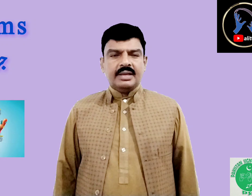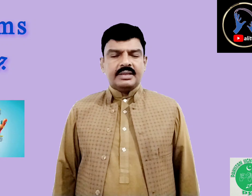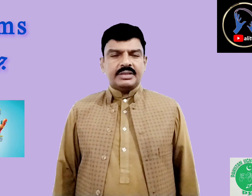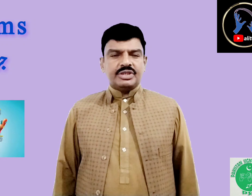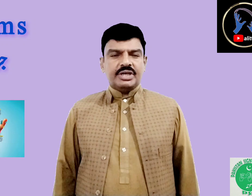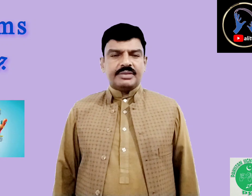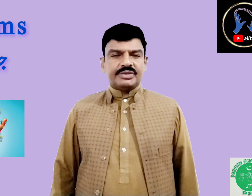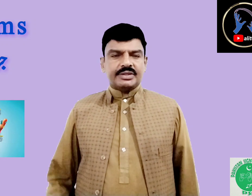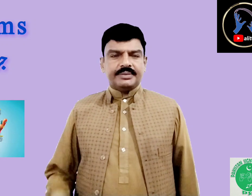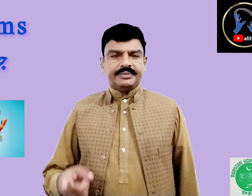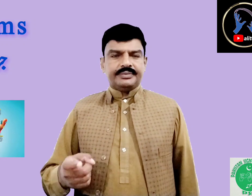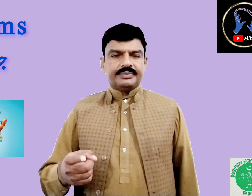germs